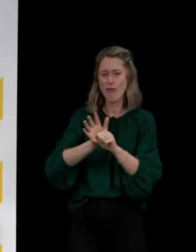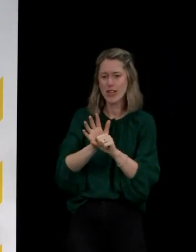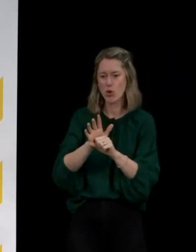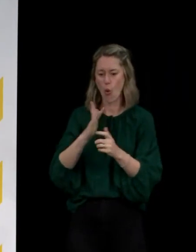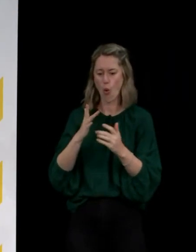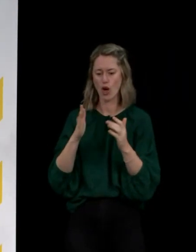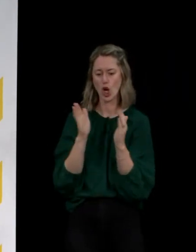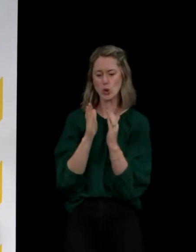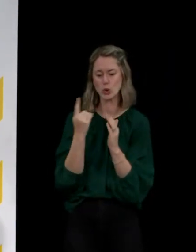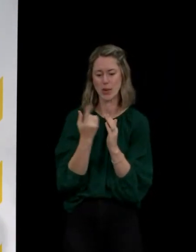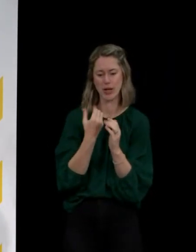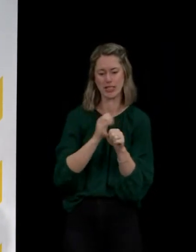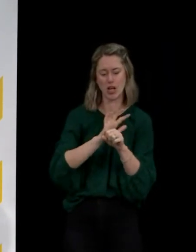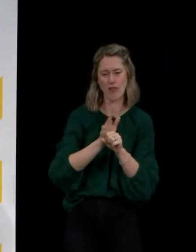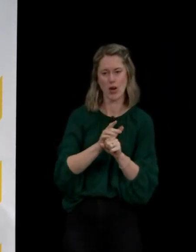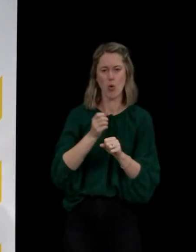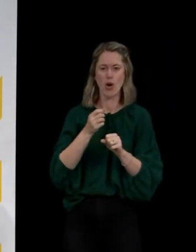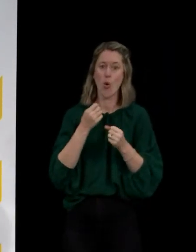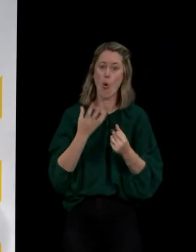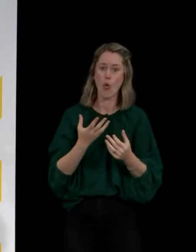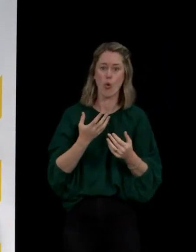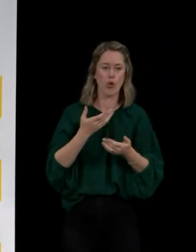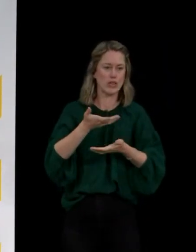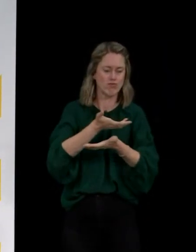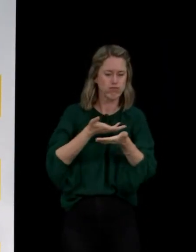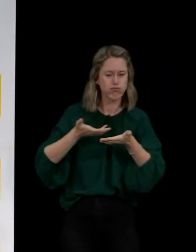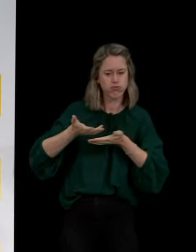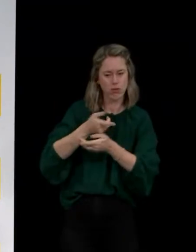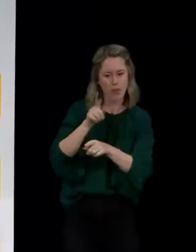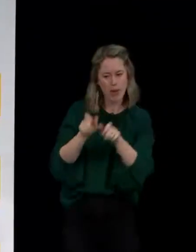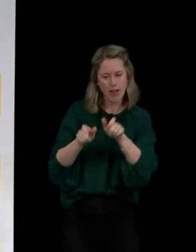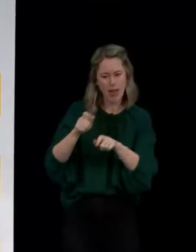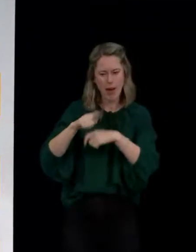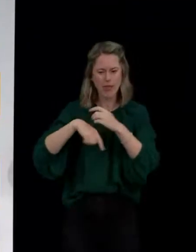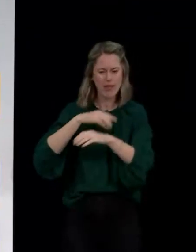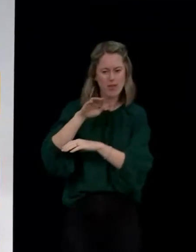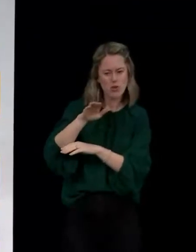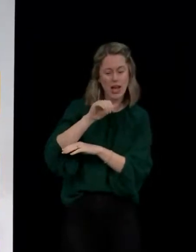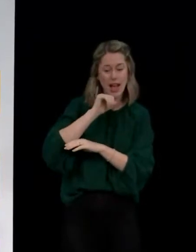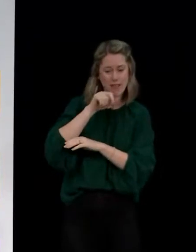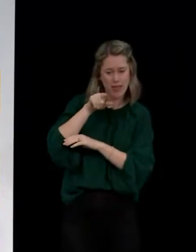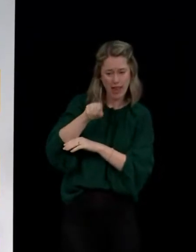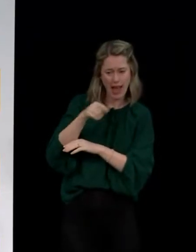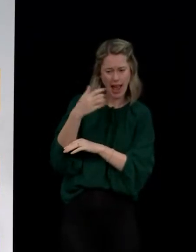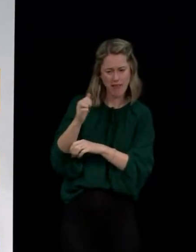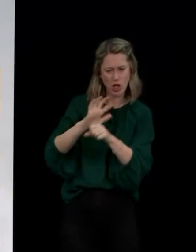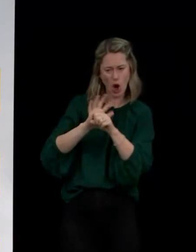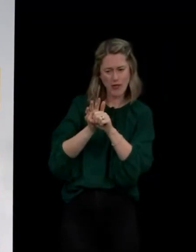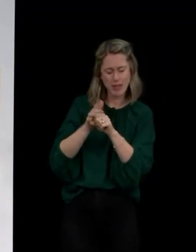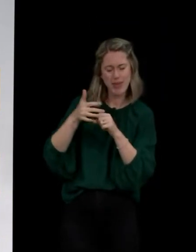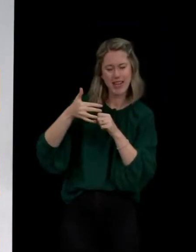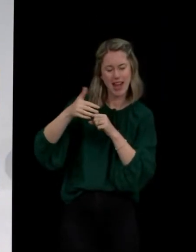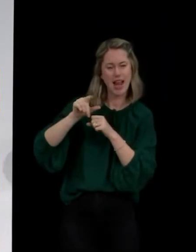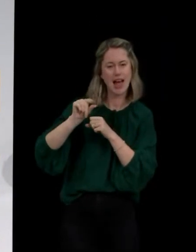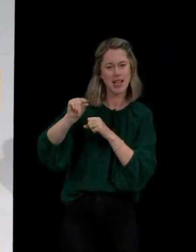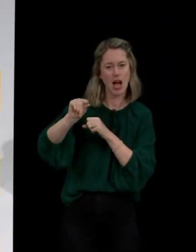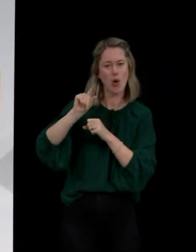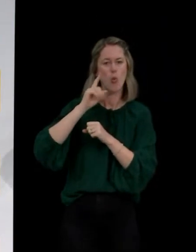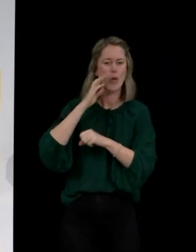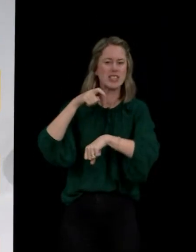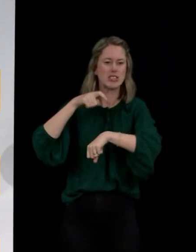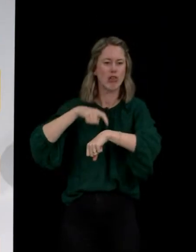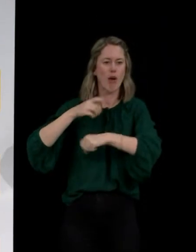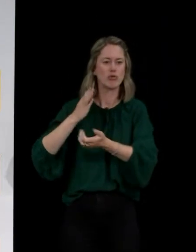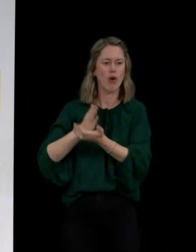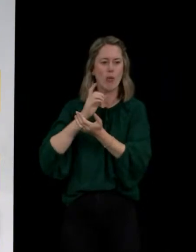So conversations are happening almost immediately about the future, if they are a positive case, around making sure when the time is